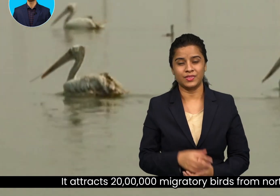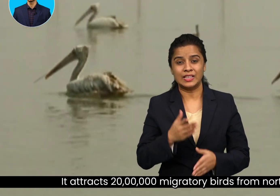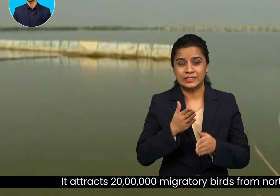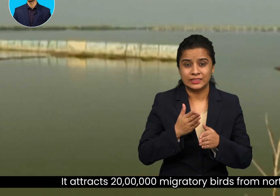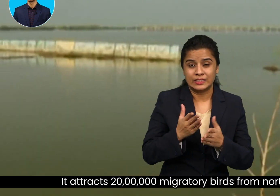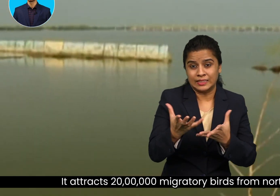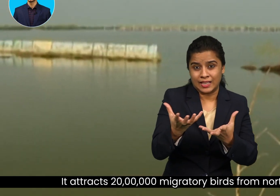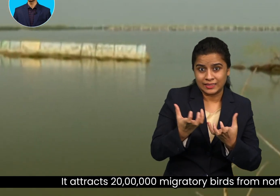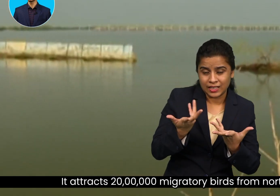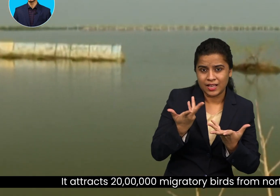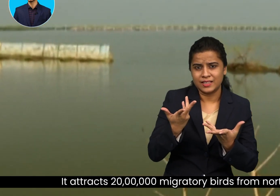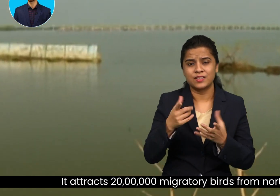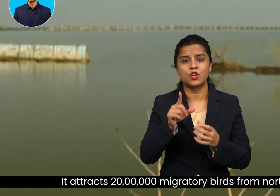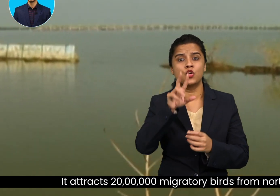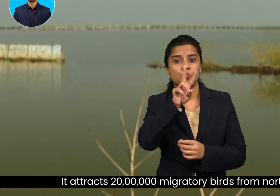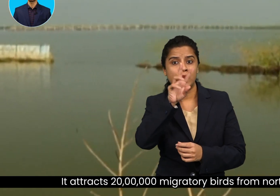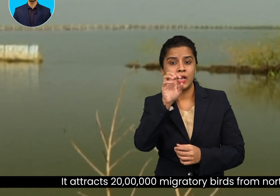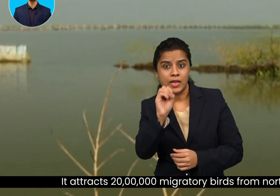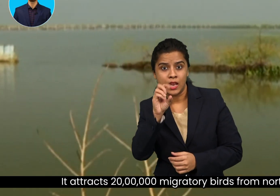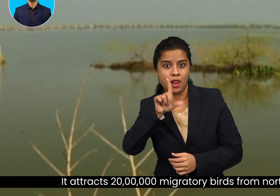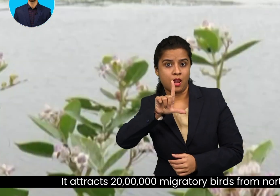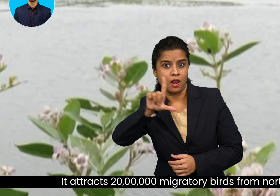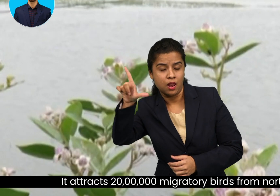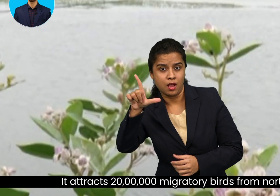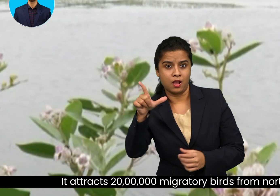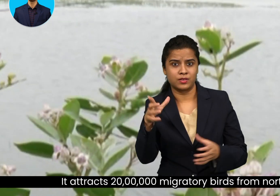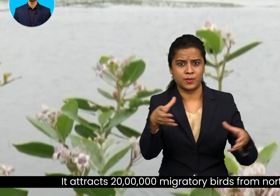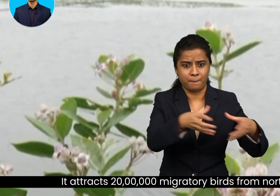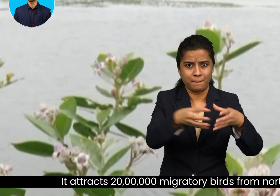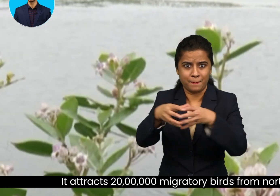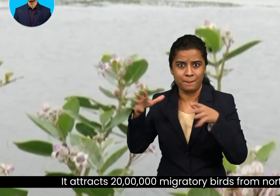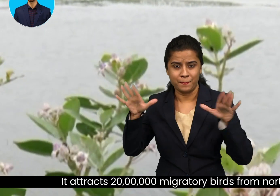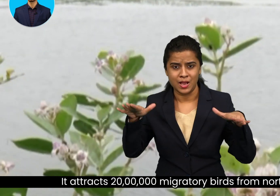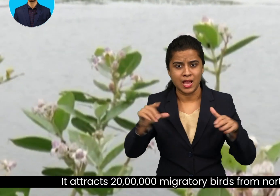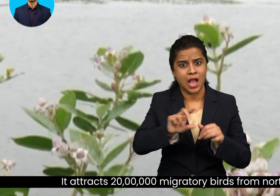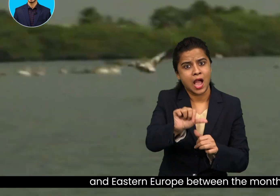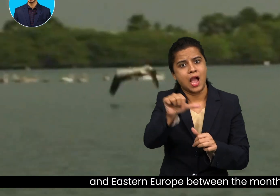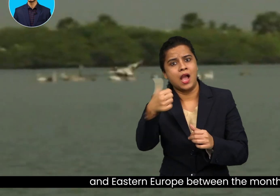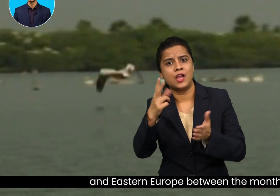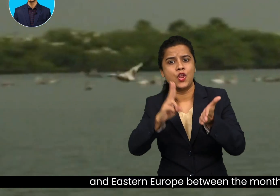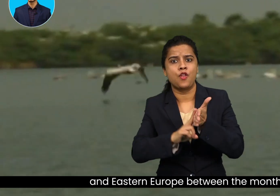It attracts 20 lakhs migratory birds from Northern Asia